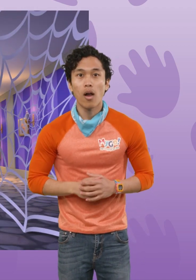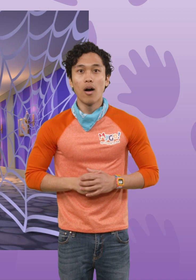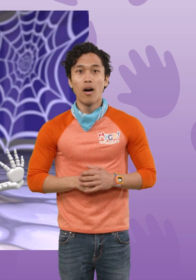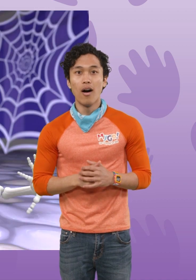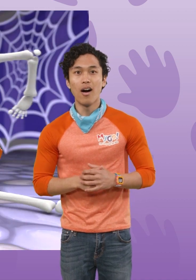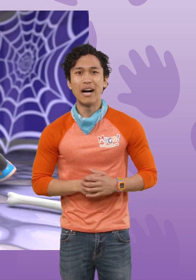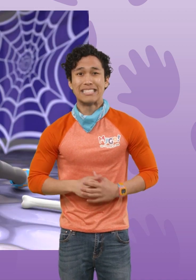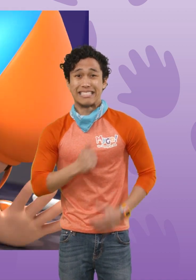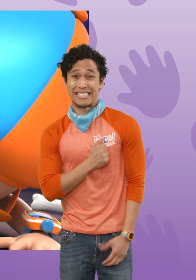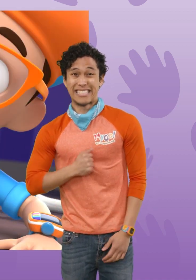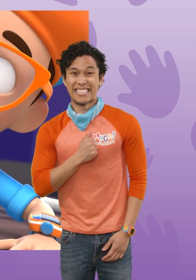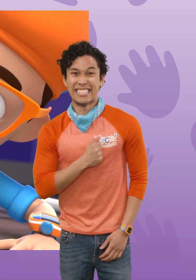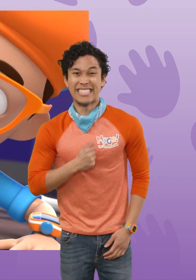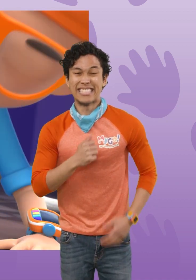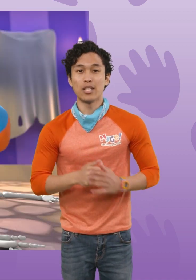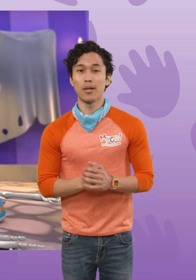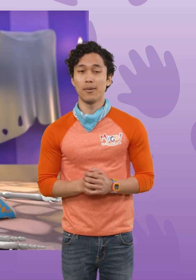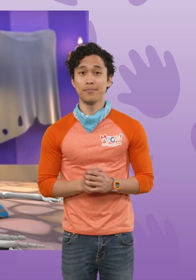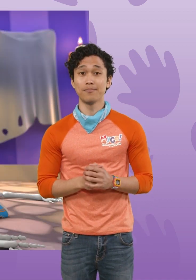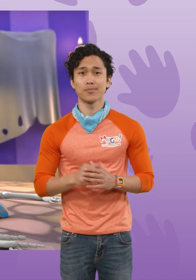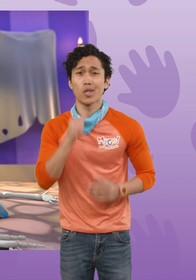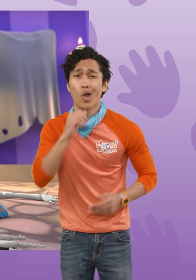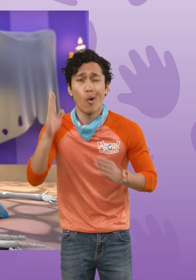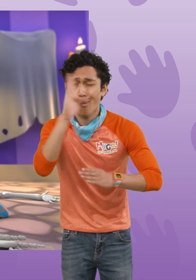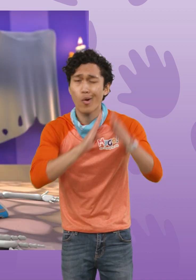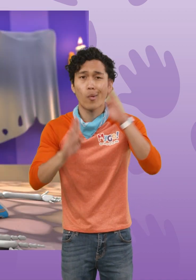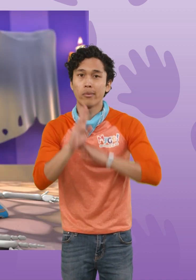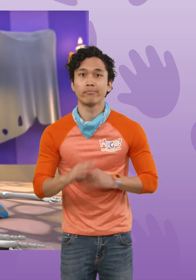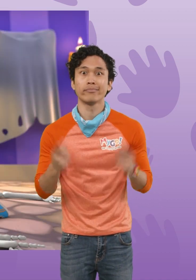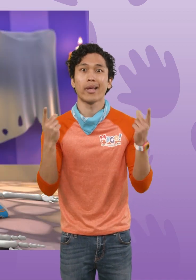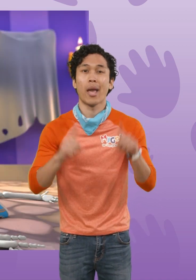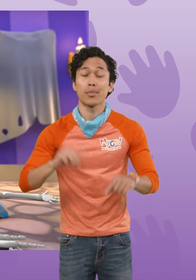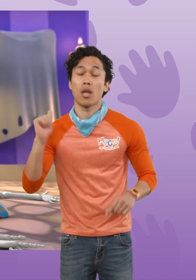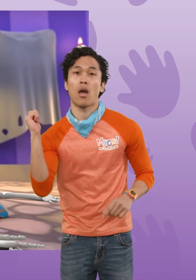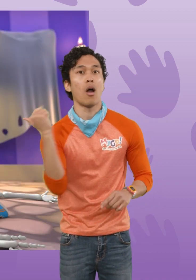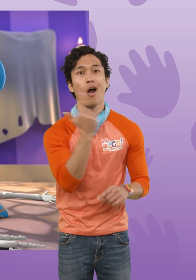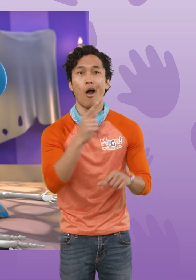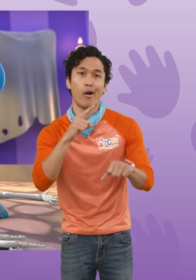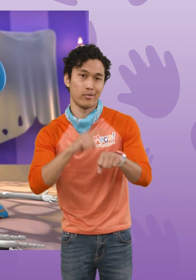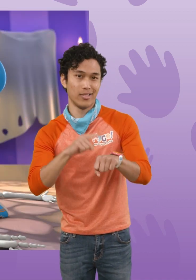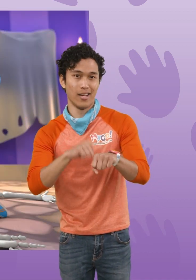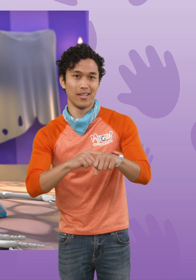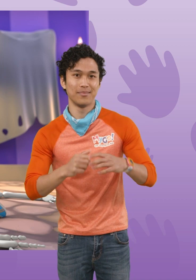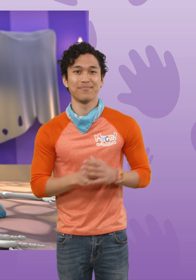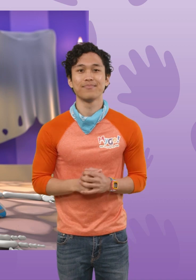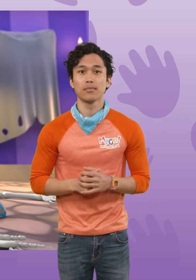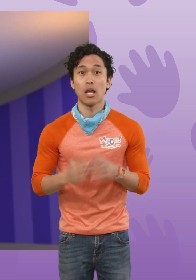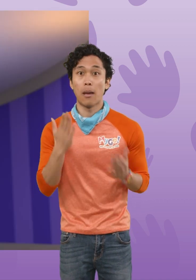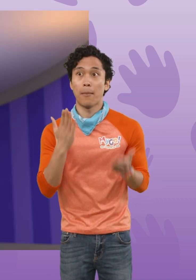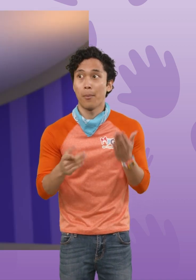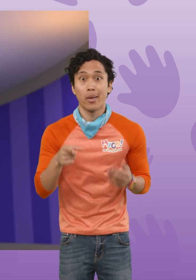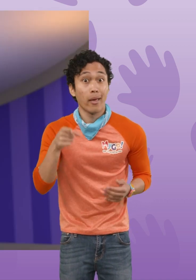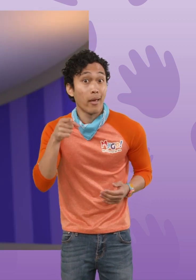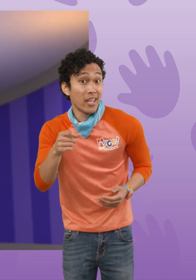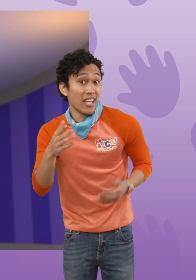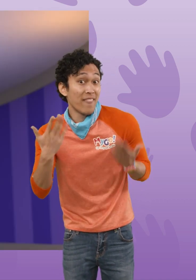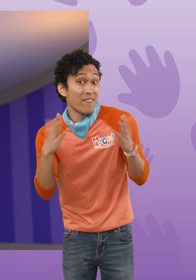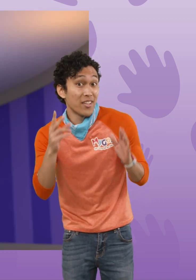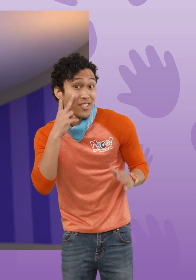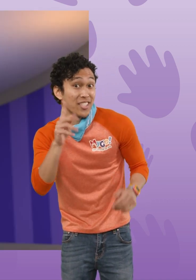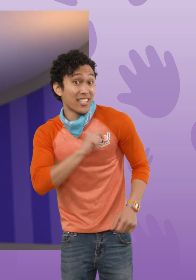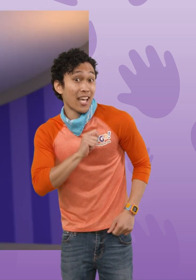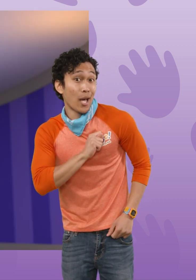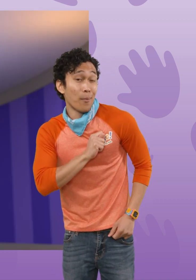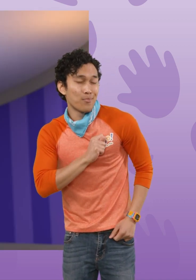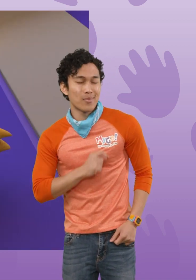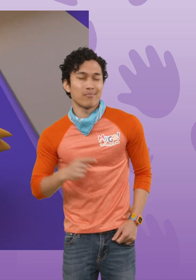Whoa! Sorry. Don't worry. It happens all the time to Bones. Maybe he's seen